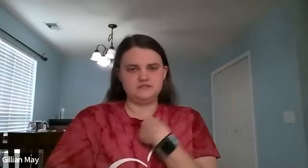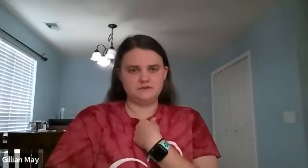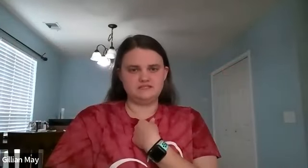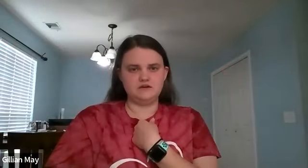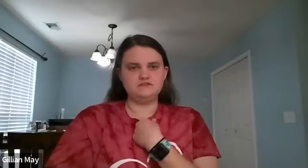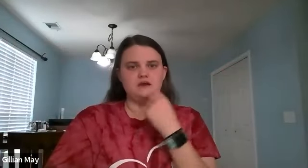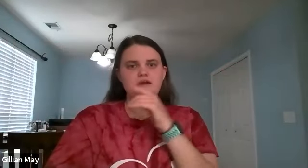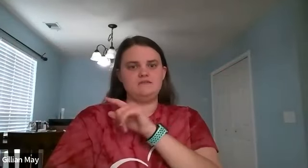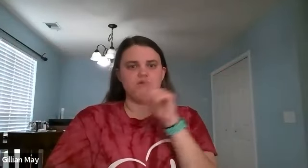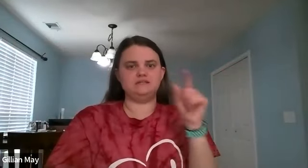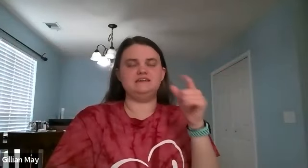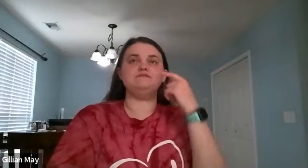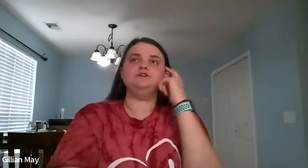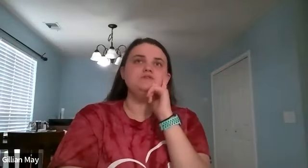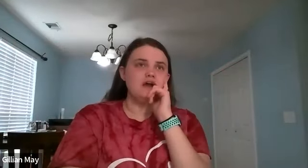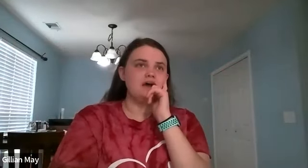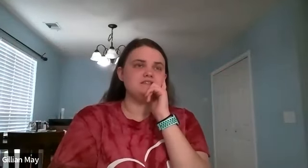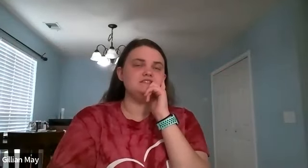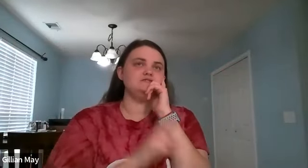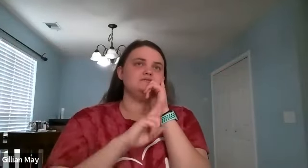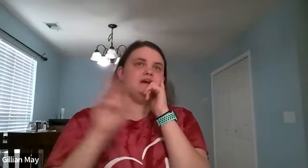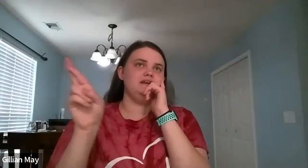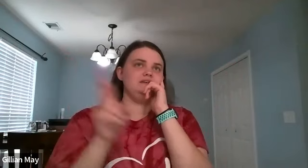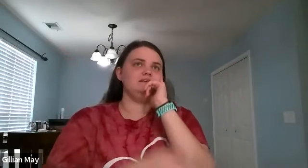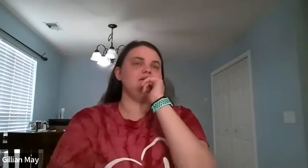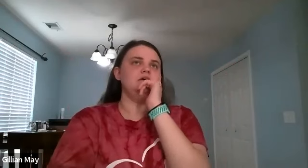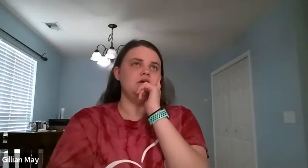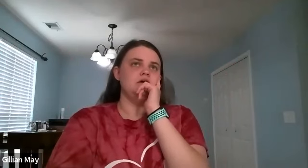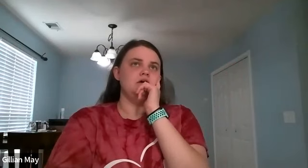for myself, so that way everyone can see it. For you guys, since you're right-handed,